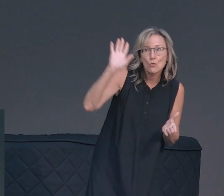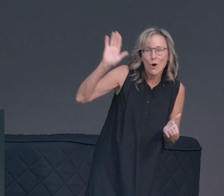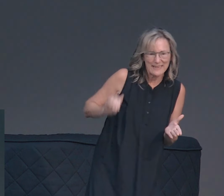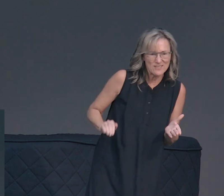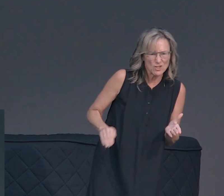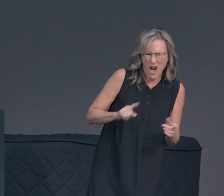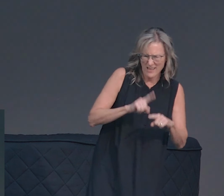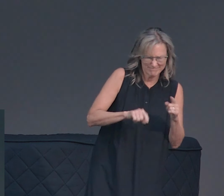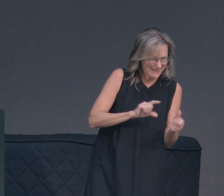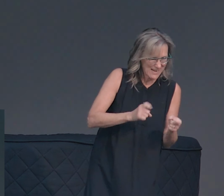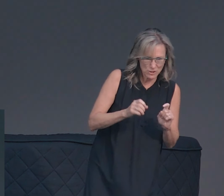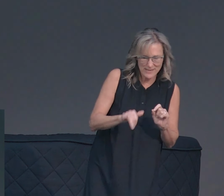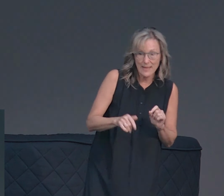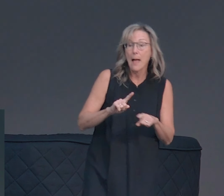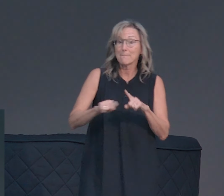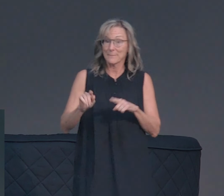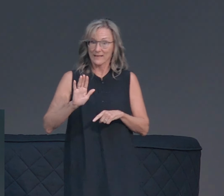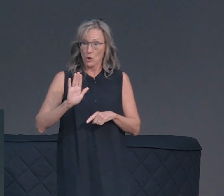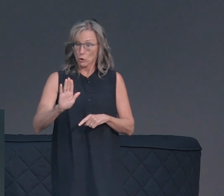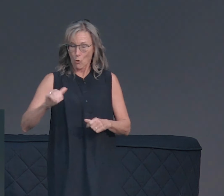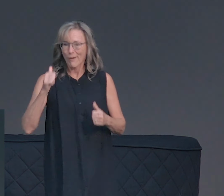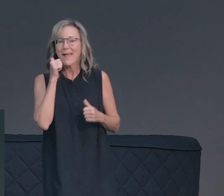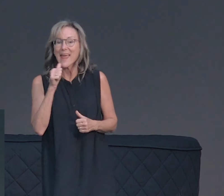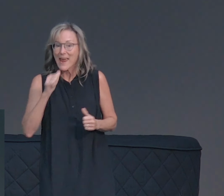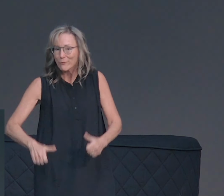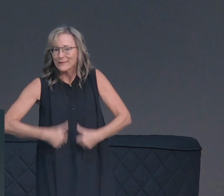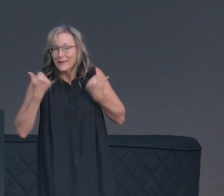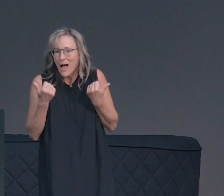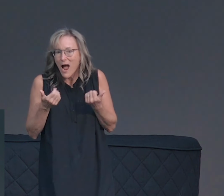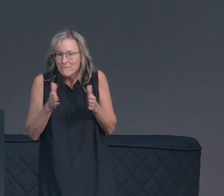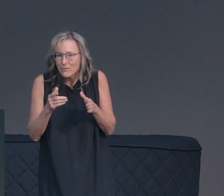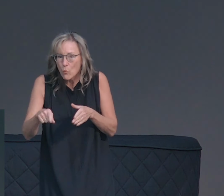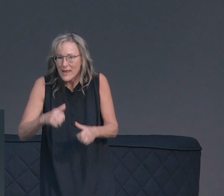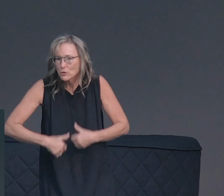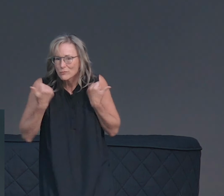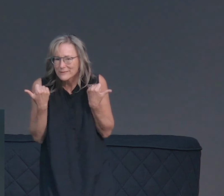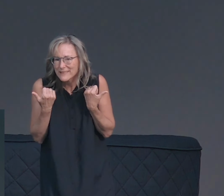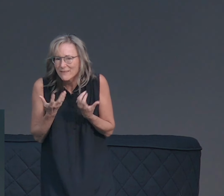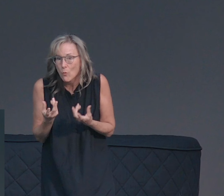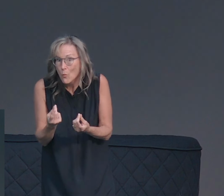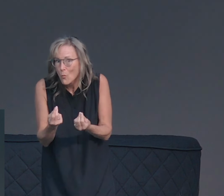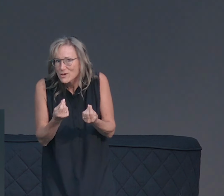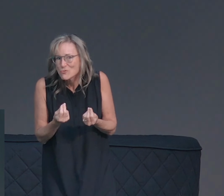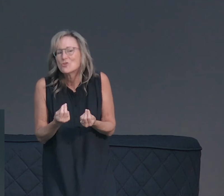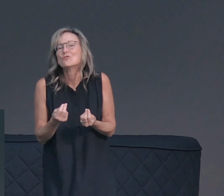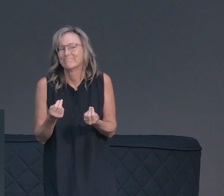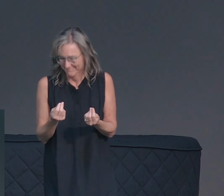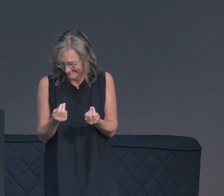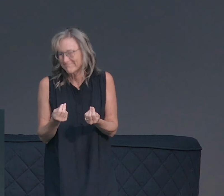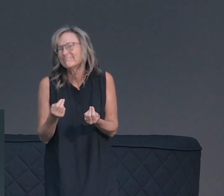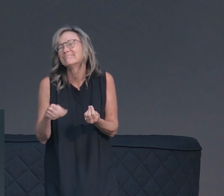but you can change your practical purity in how you live, in how you live.